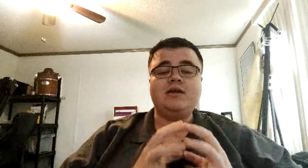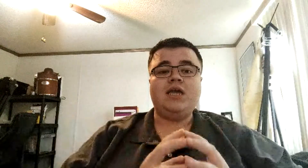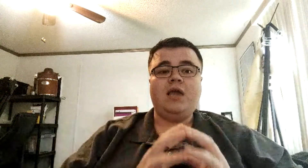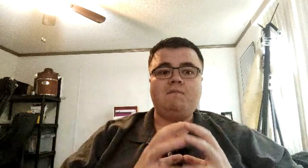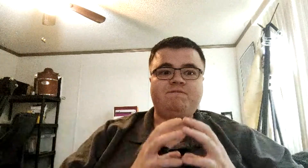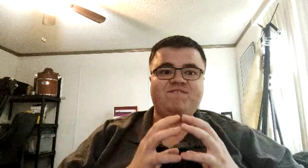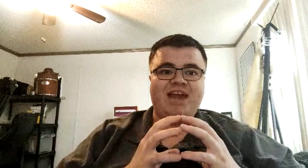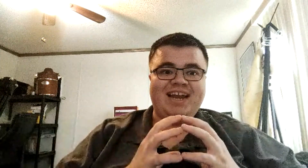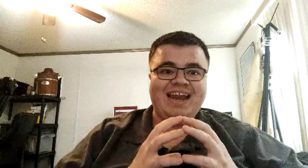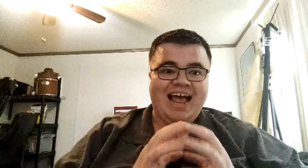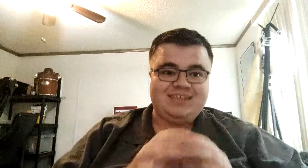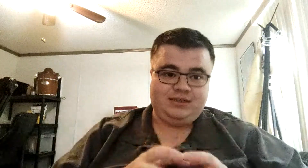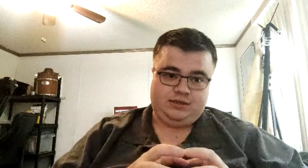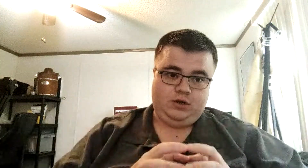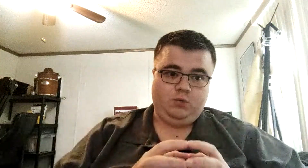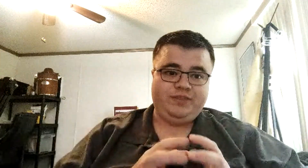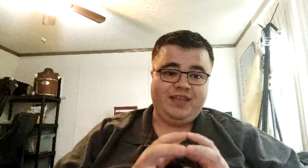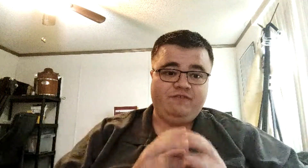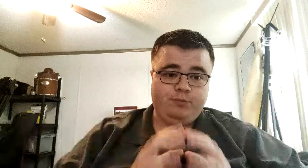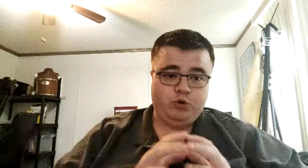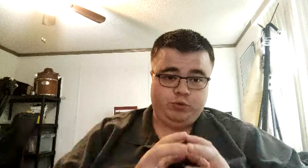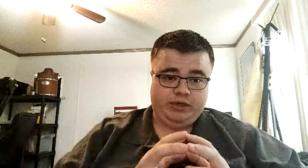really fantastic with deaf commuting.